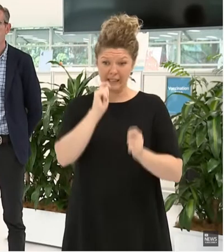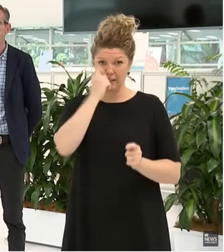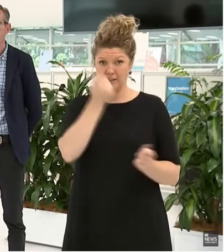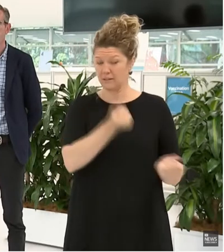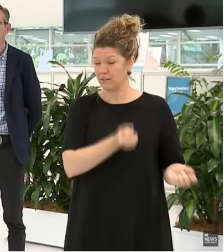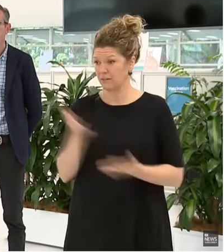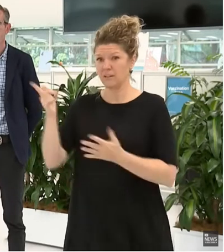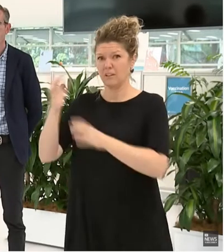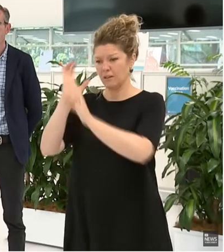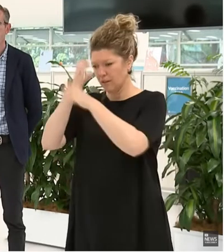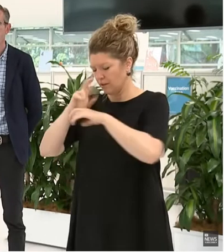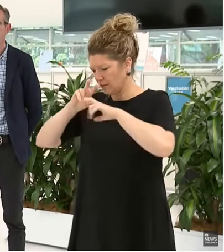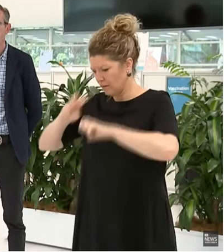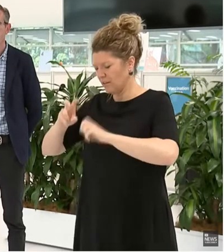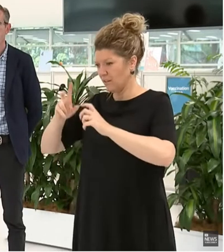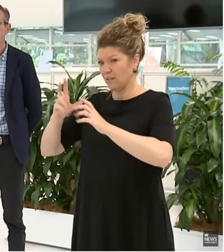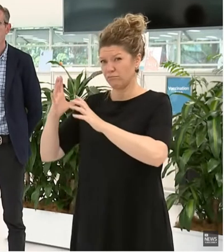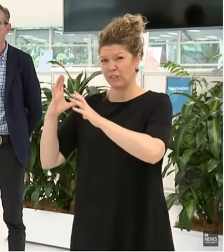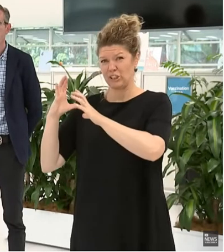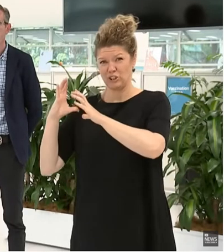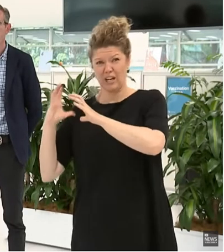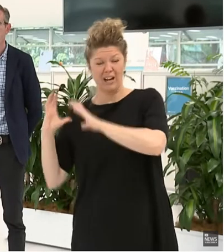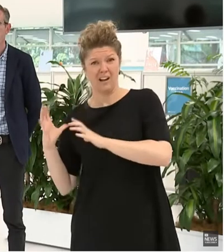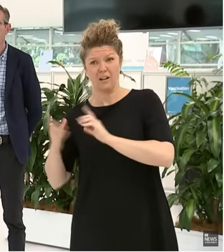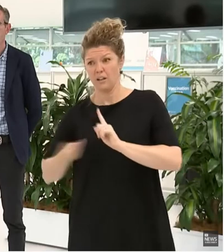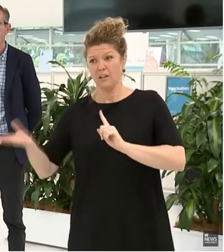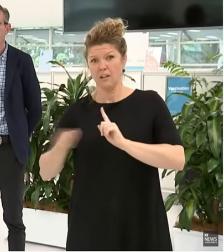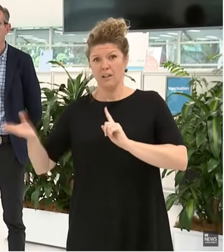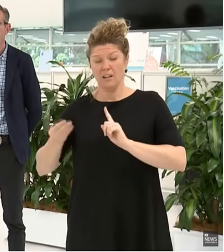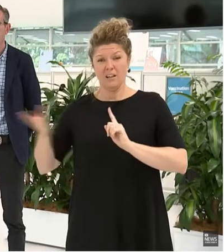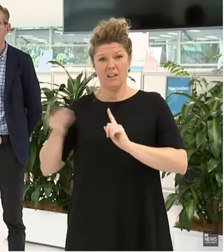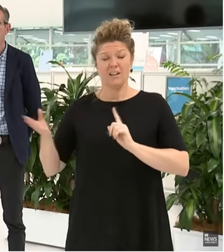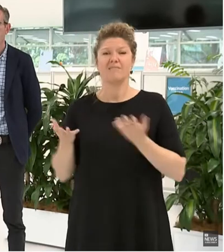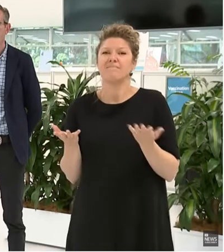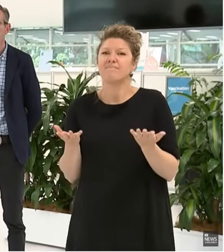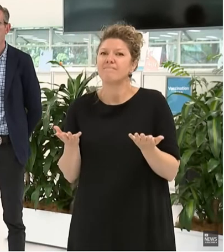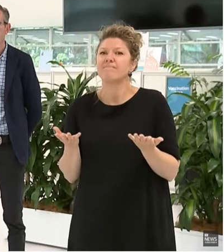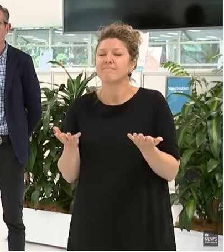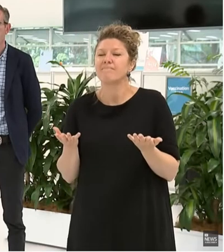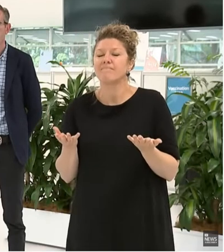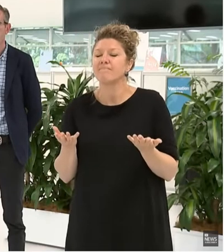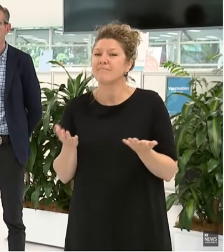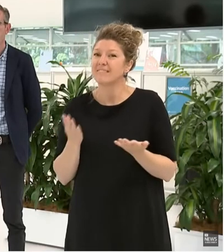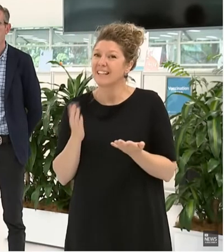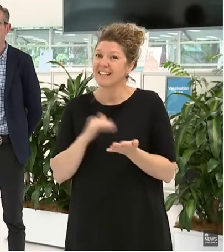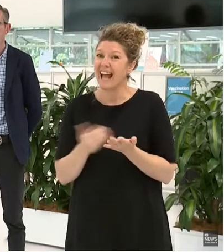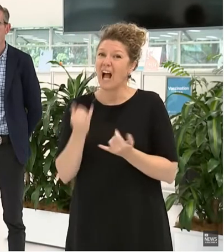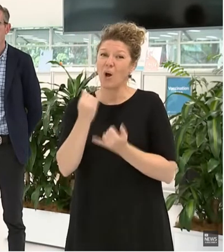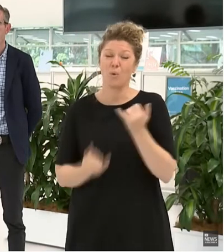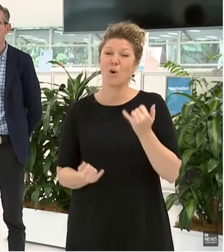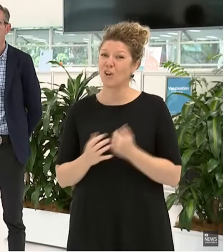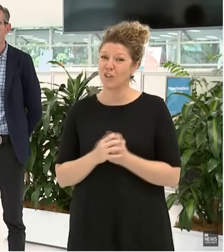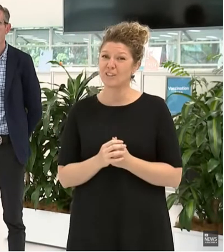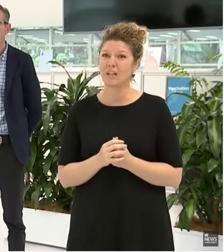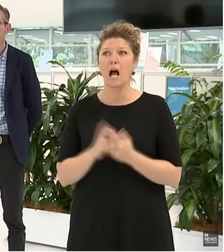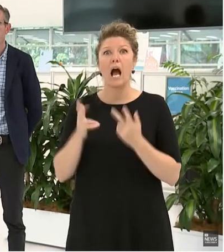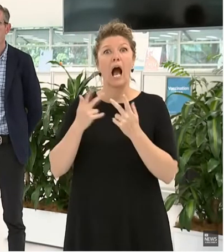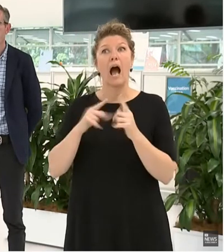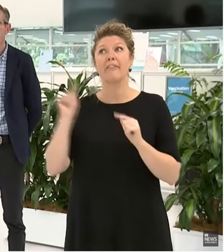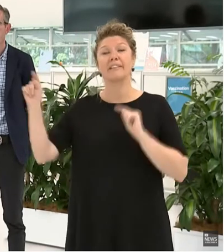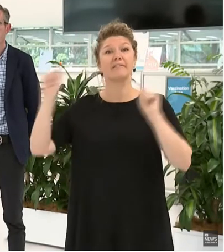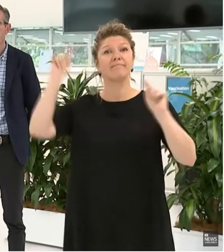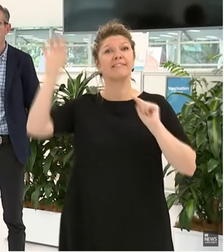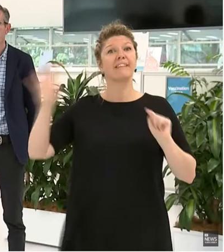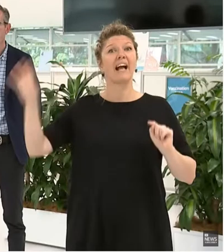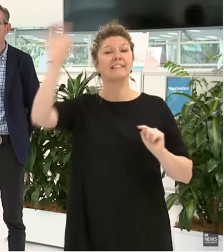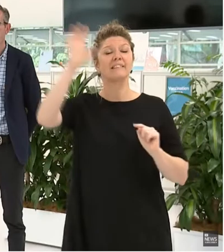Well, of course, in many cases it is forced upon us by direction from health, or because other states, South